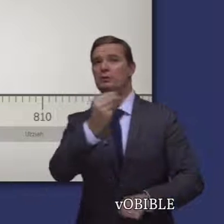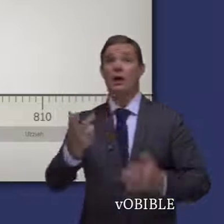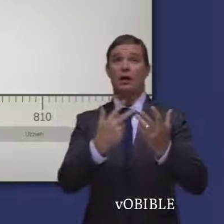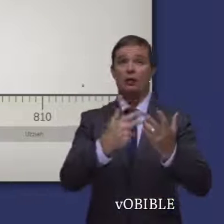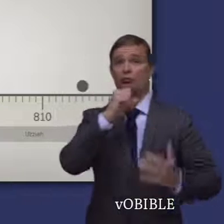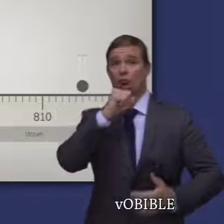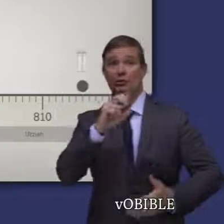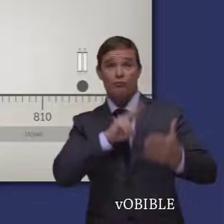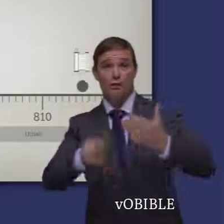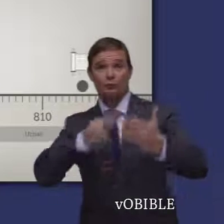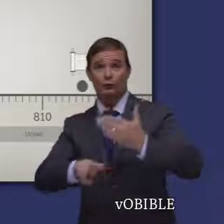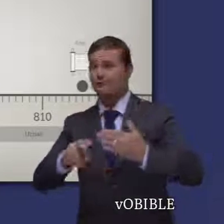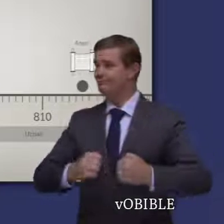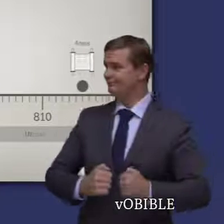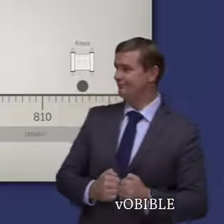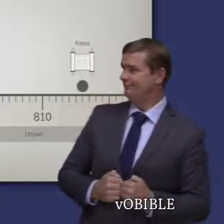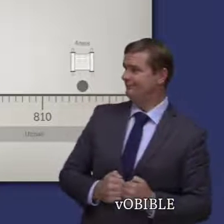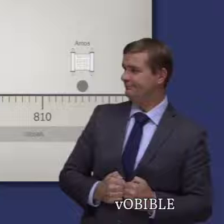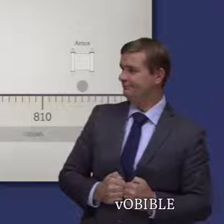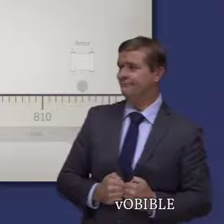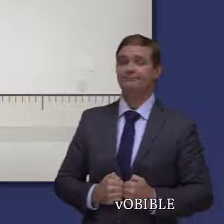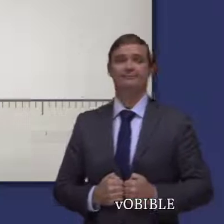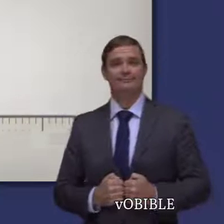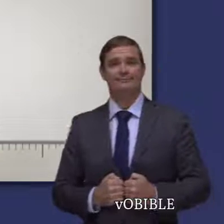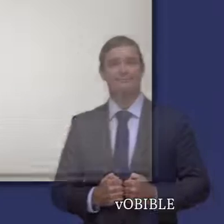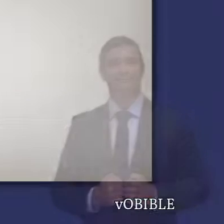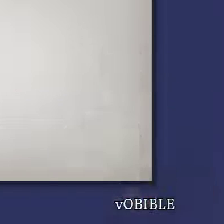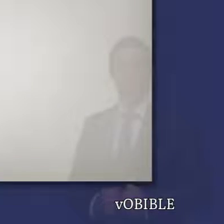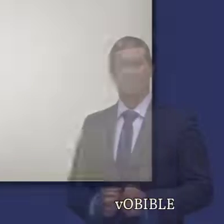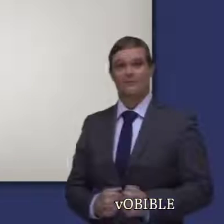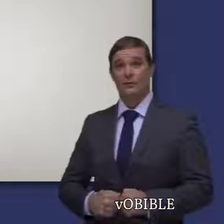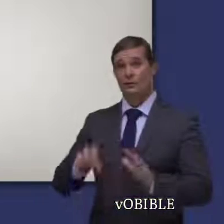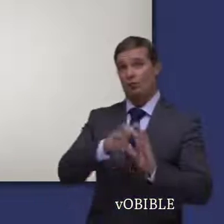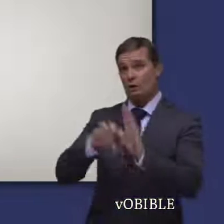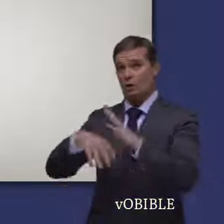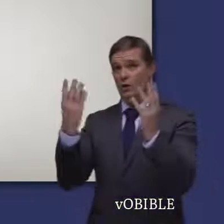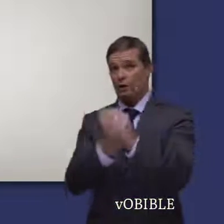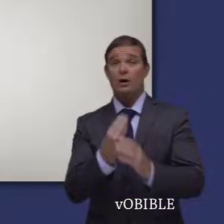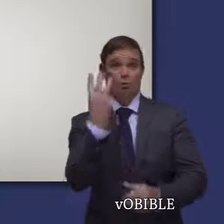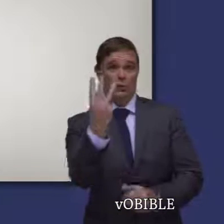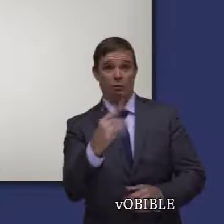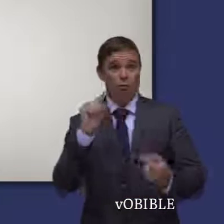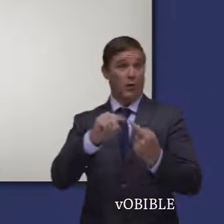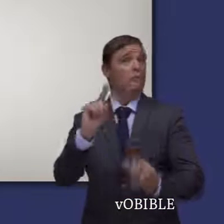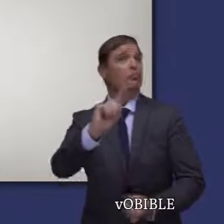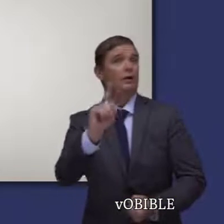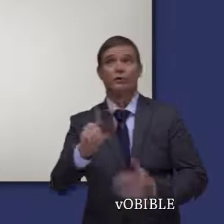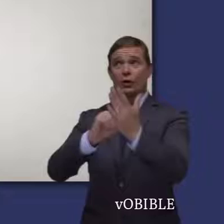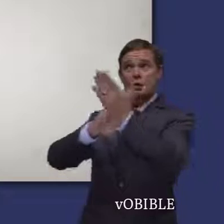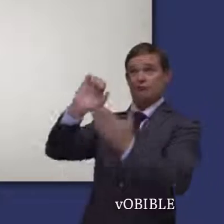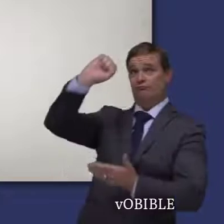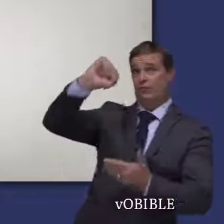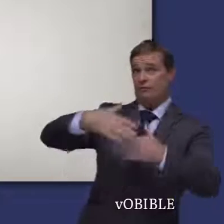Joel was a contemporary of the prophets Jonah and Amos. The book contains 3 chapters, and it warns